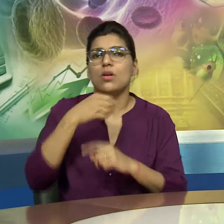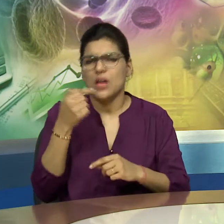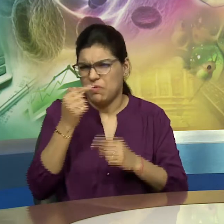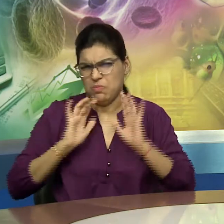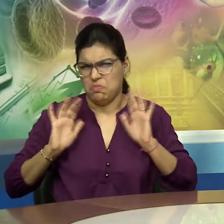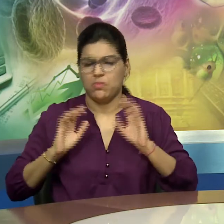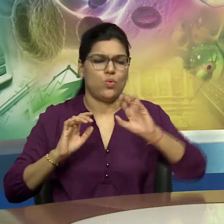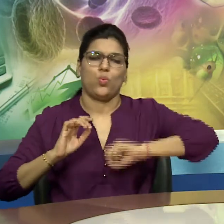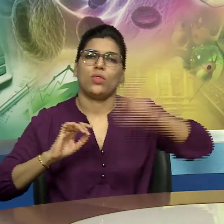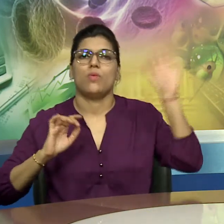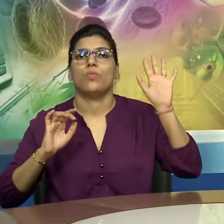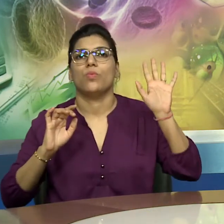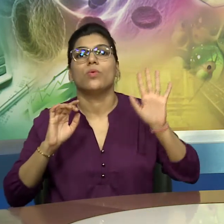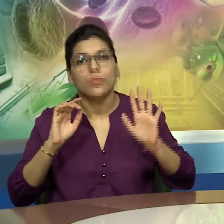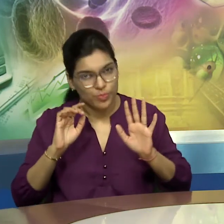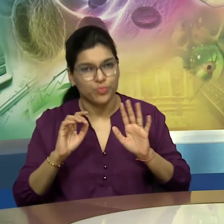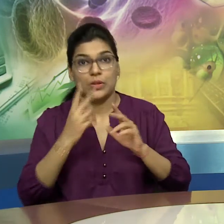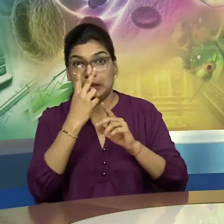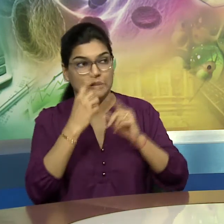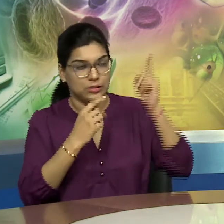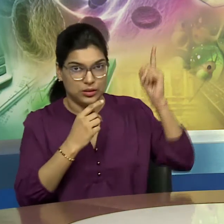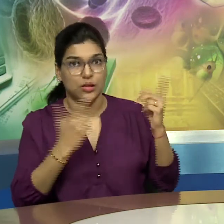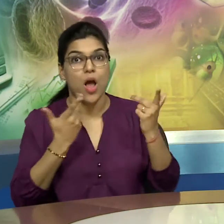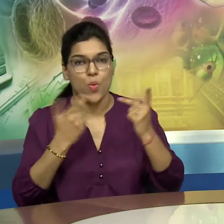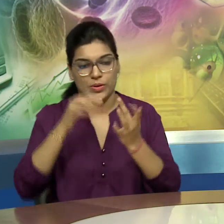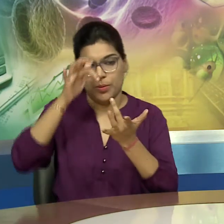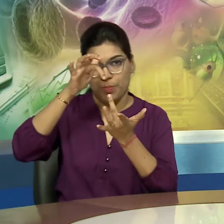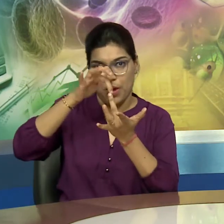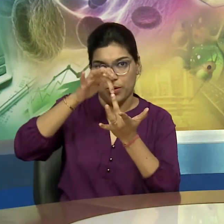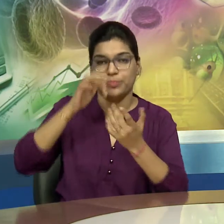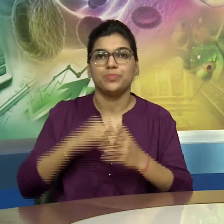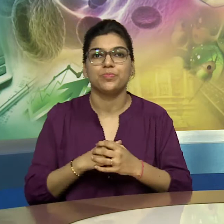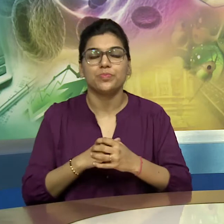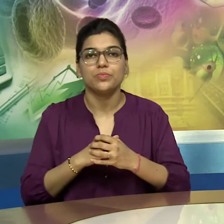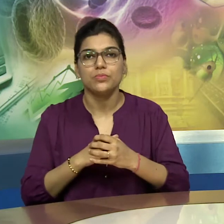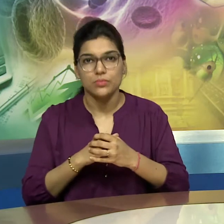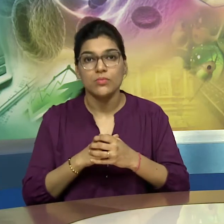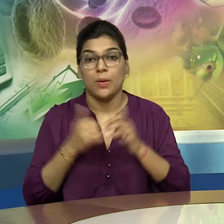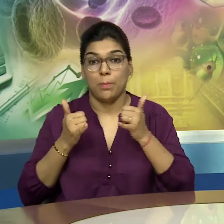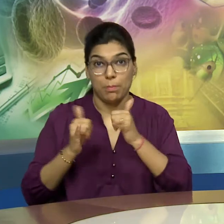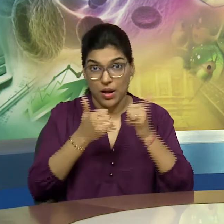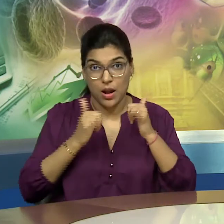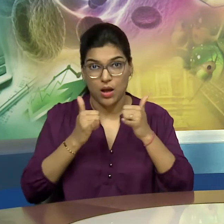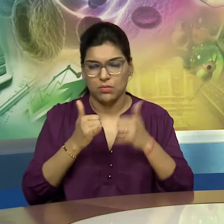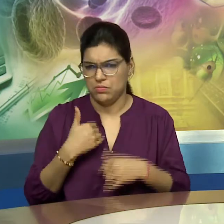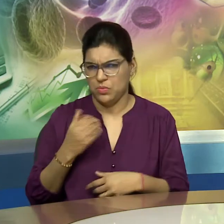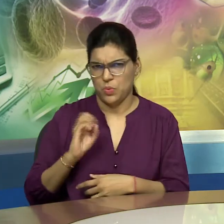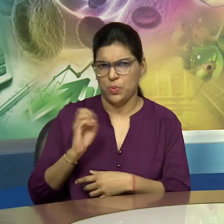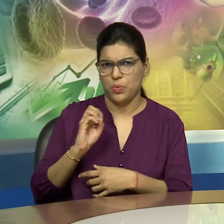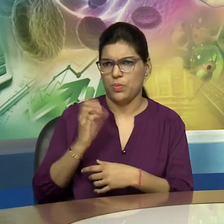to know and to remember. On the screen you can see the word